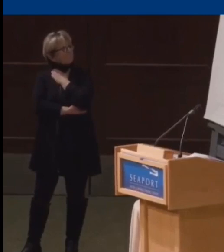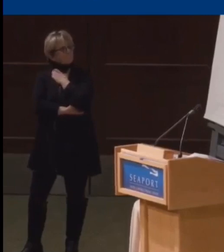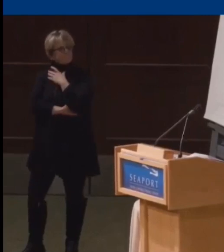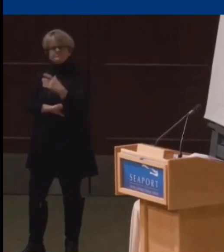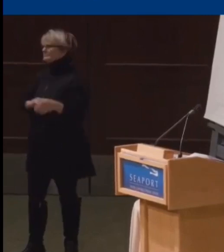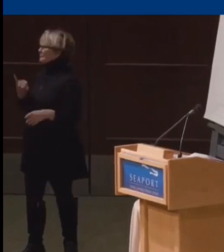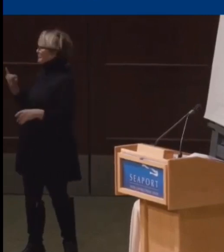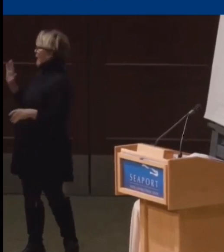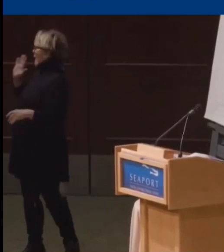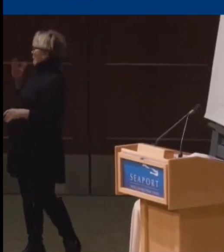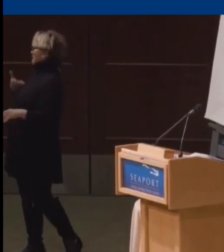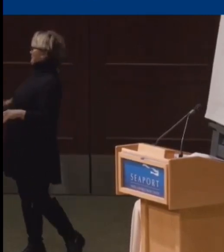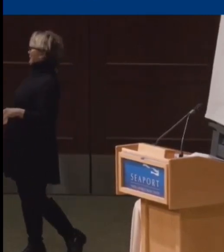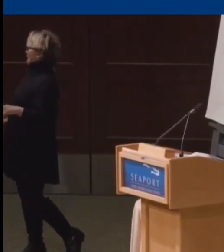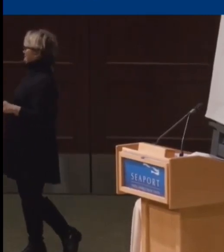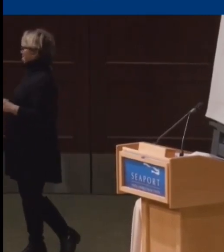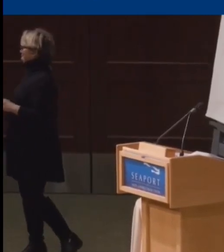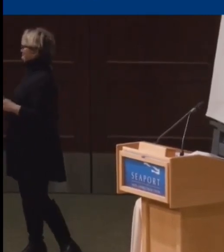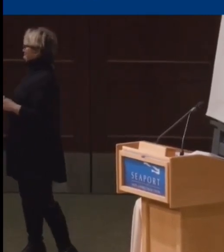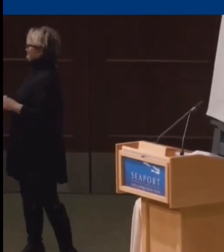That was me 10 years ago.